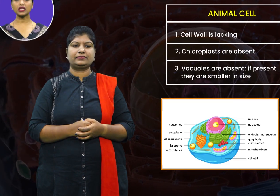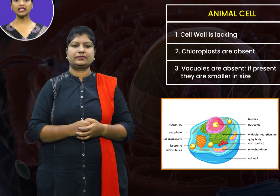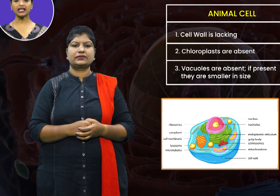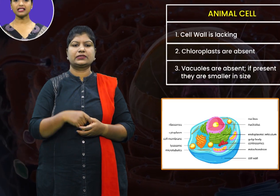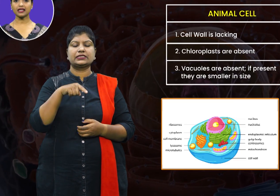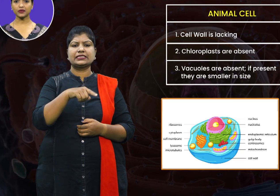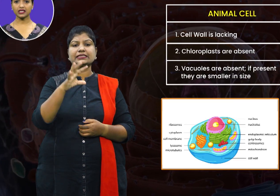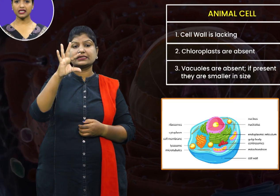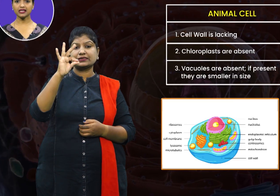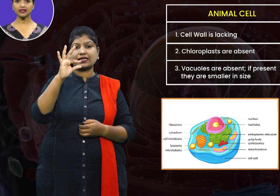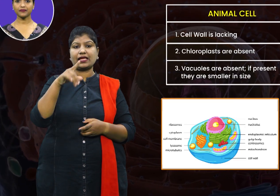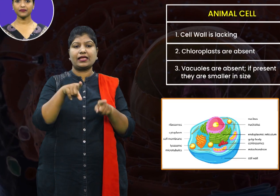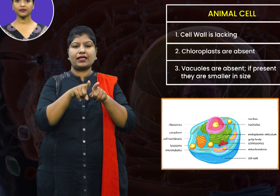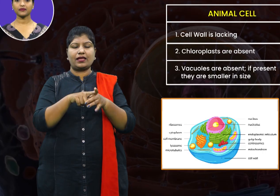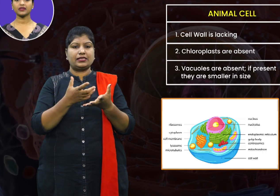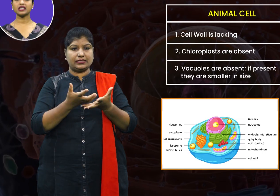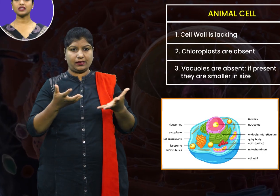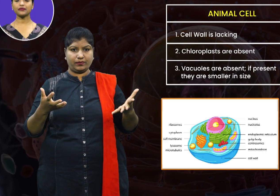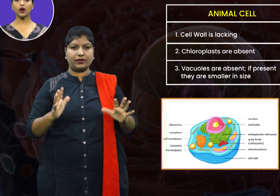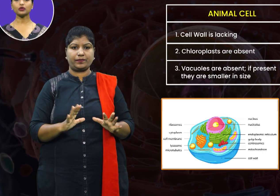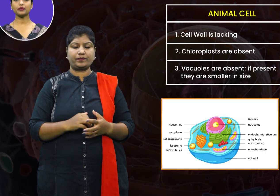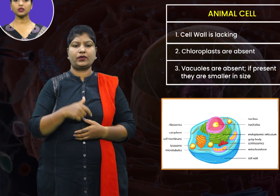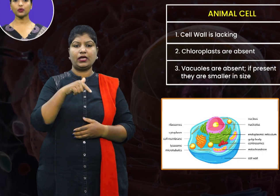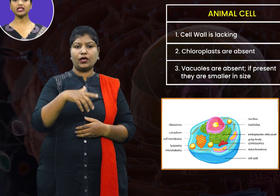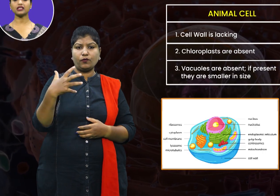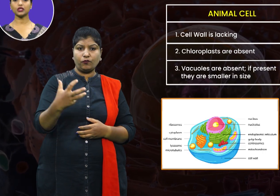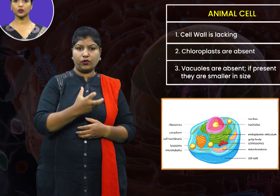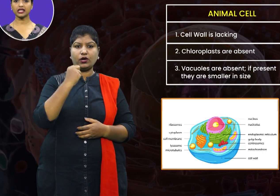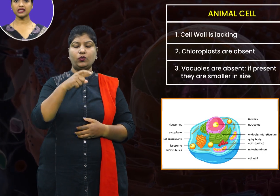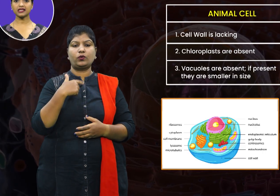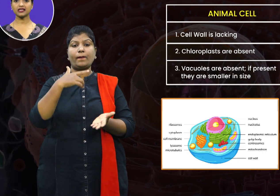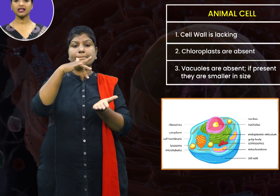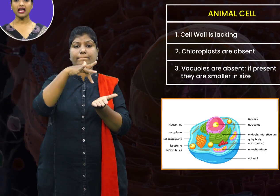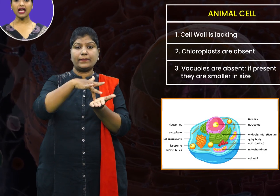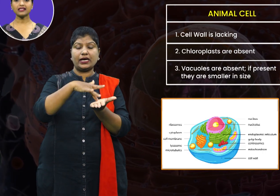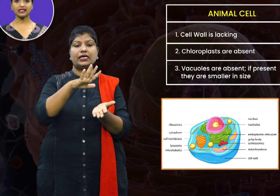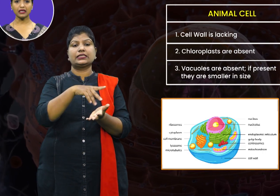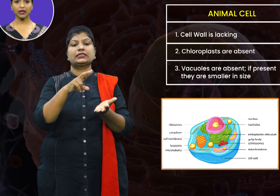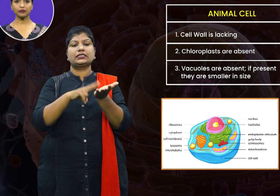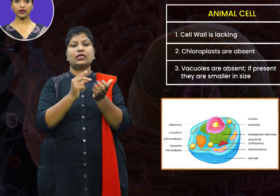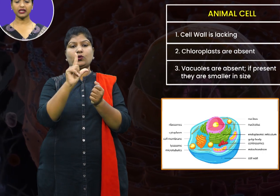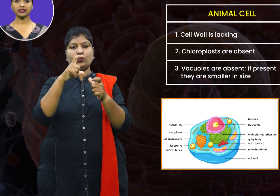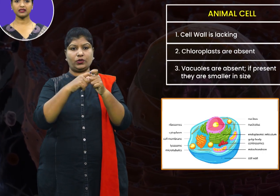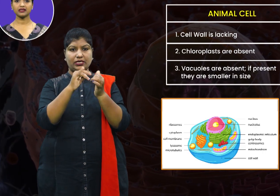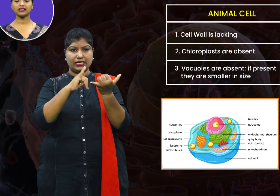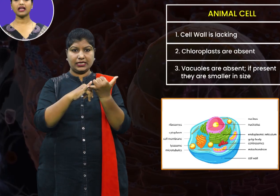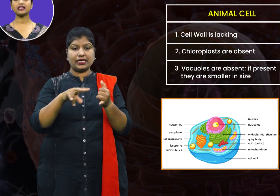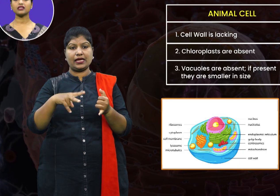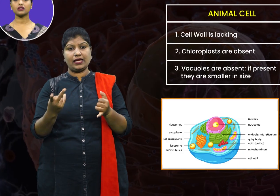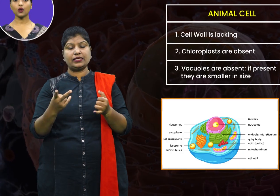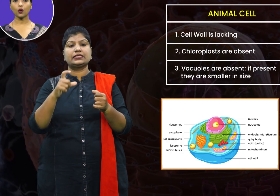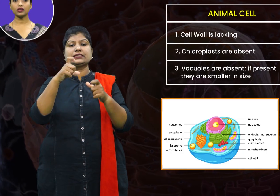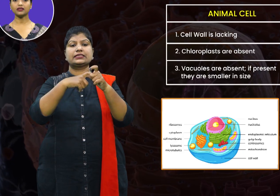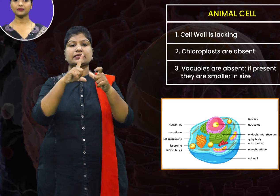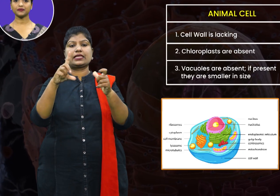The jelly-like substance is found between the nucleus and cell membrane and